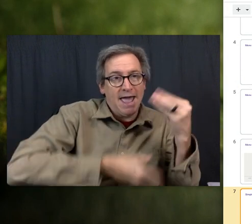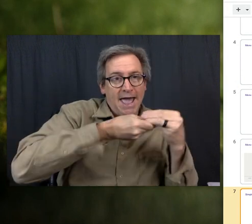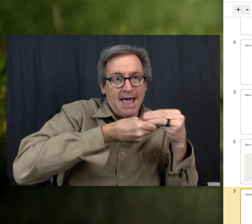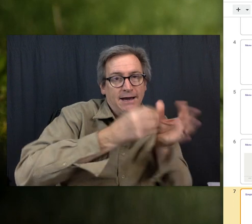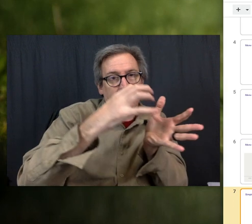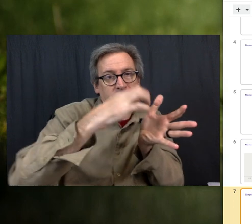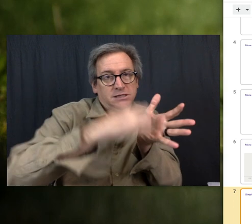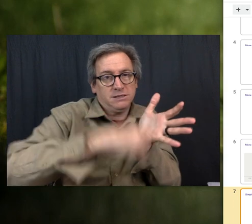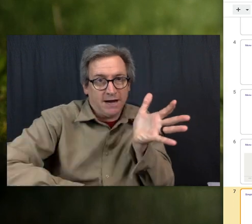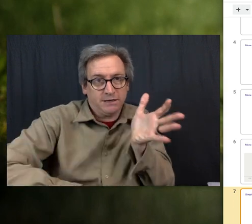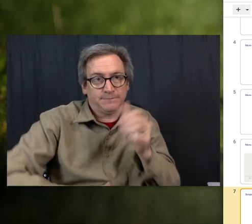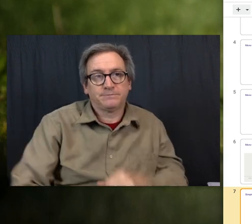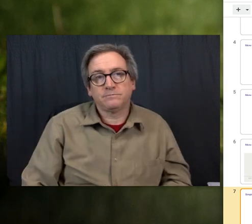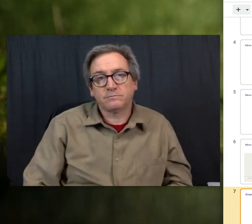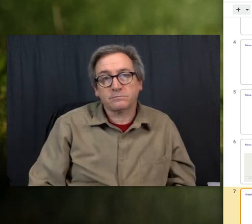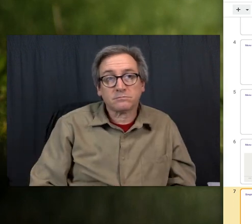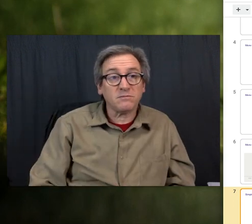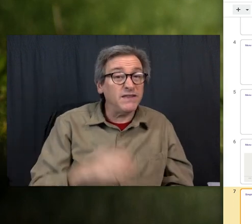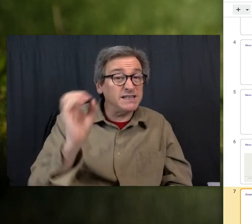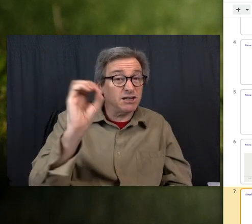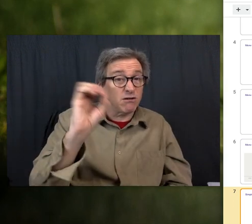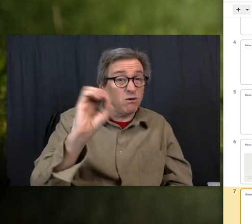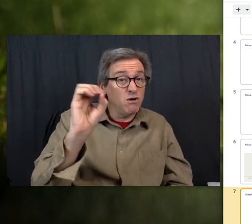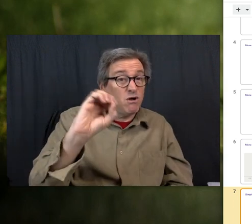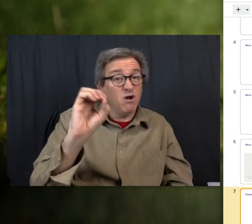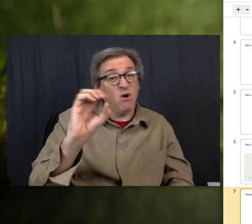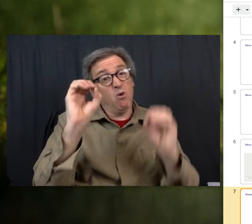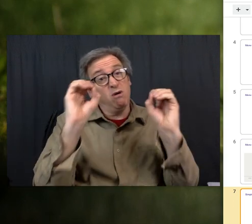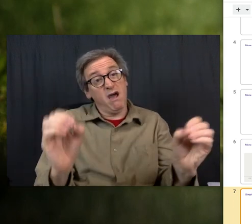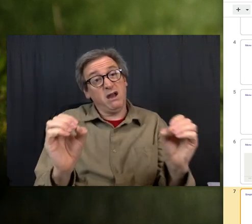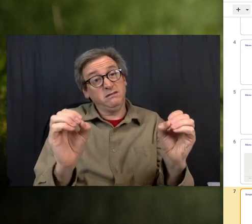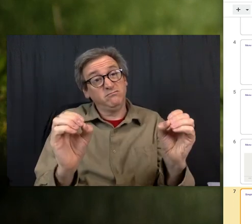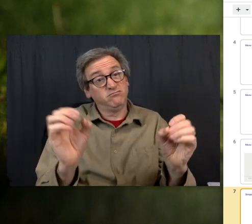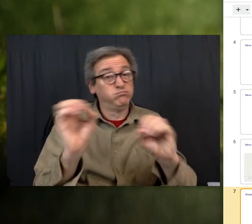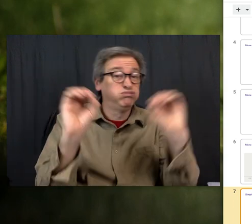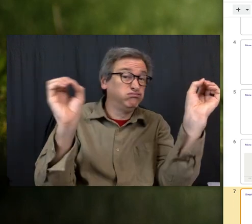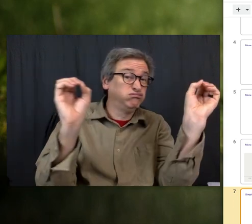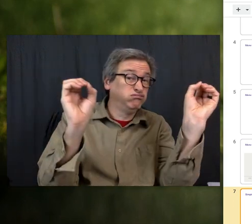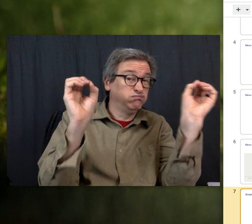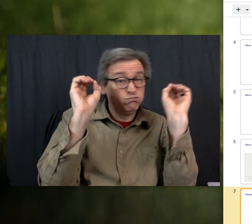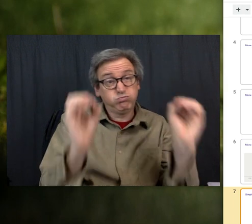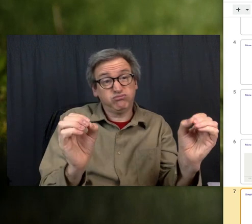So add, subtract, and then 0 or none,